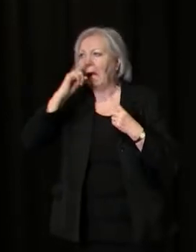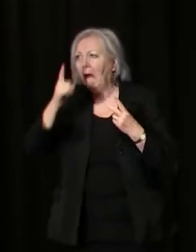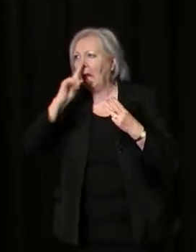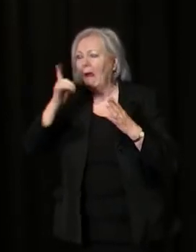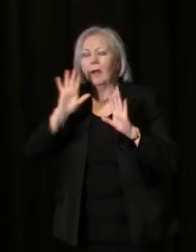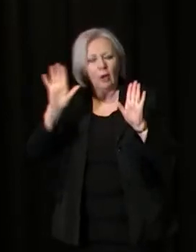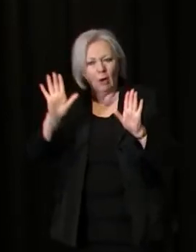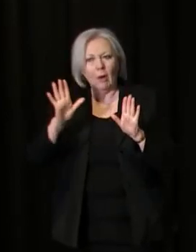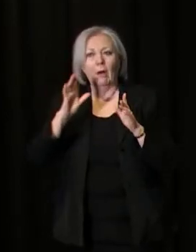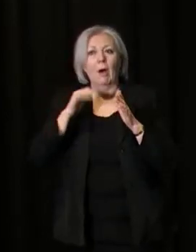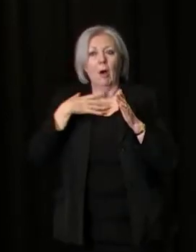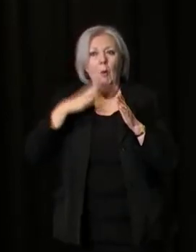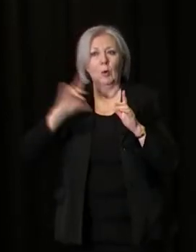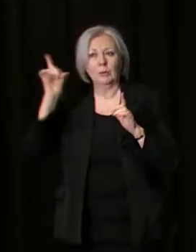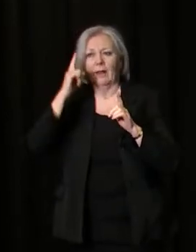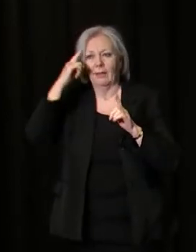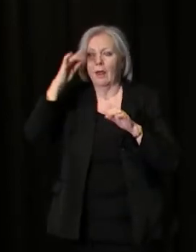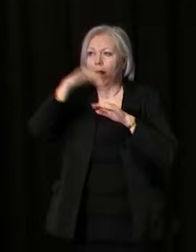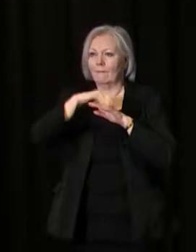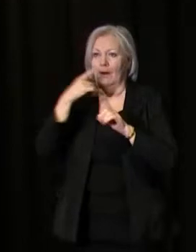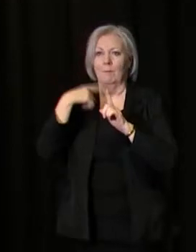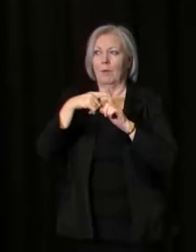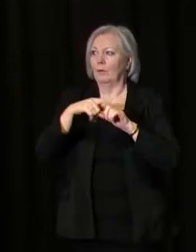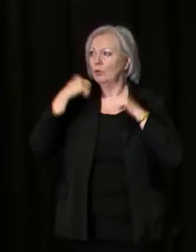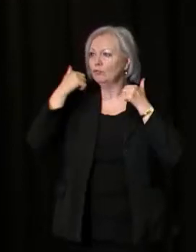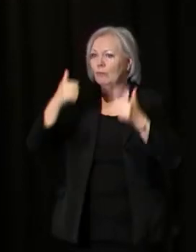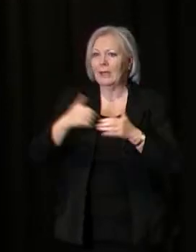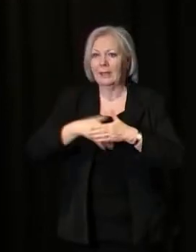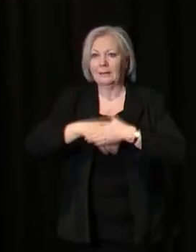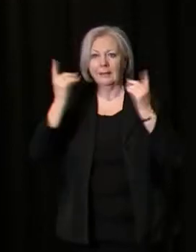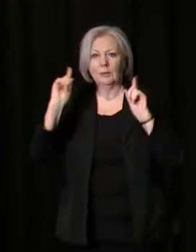have been able to change because we've all gone and got vaccinated. If we had a